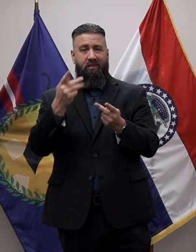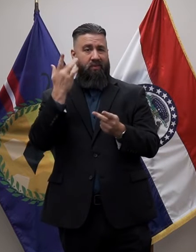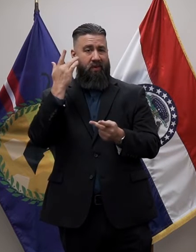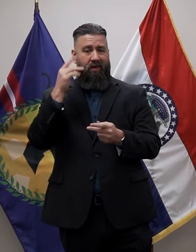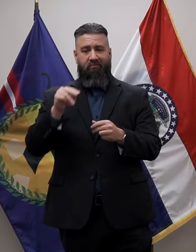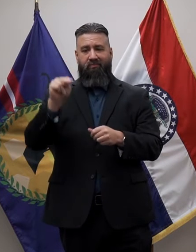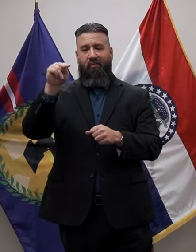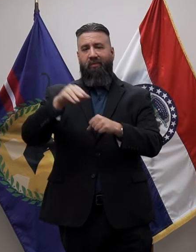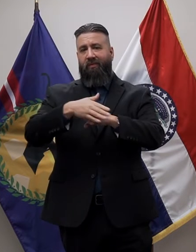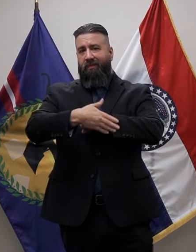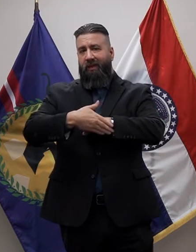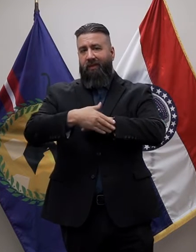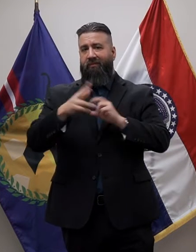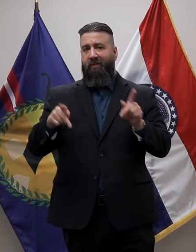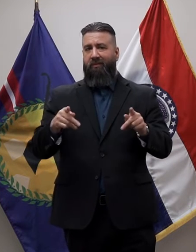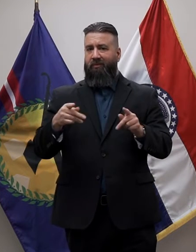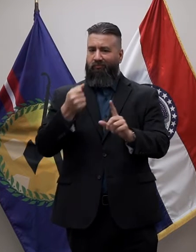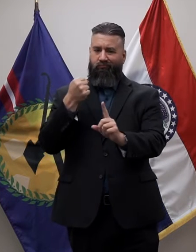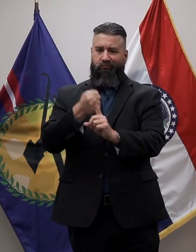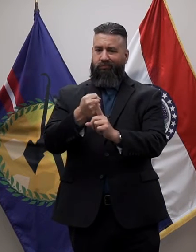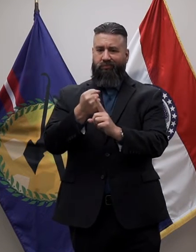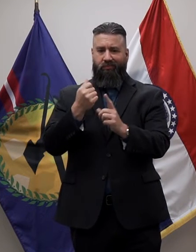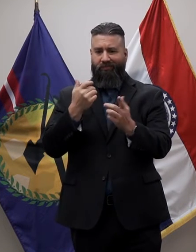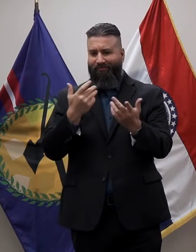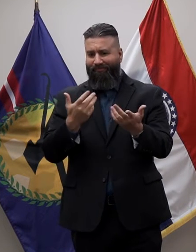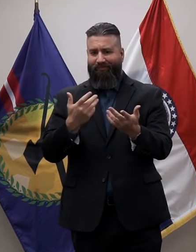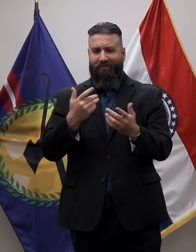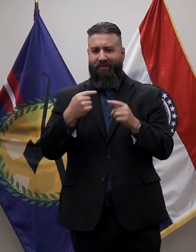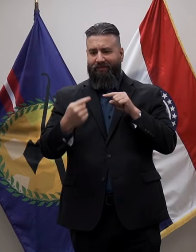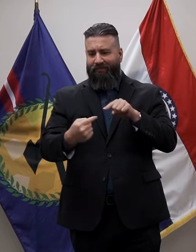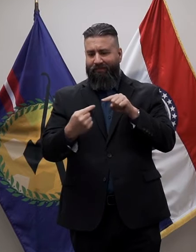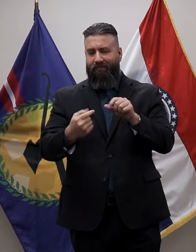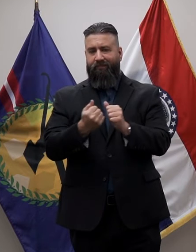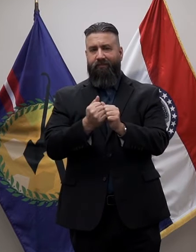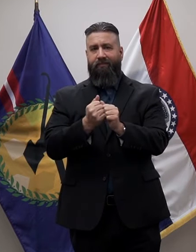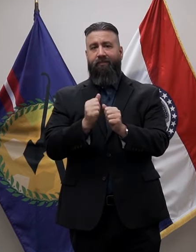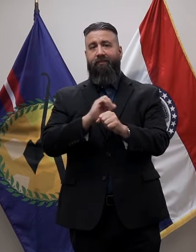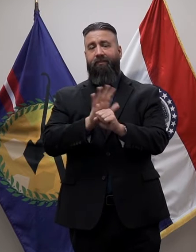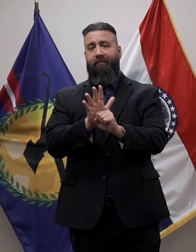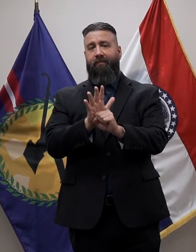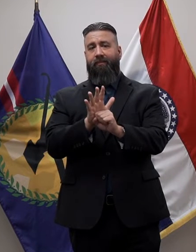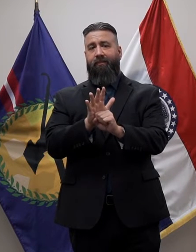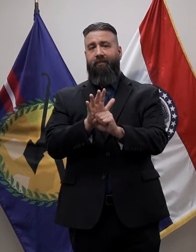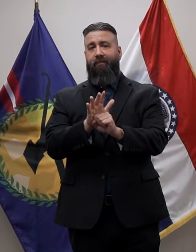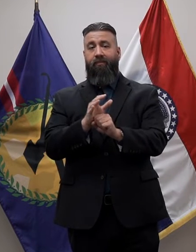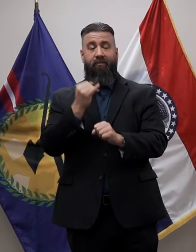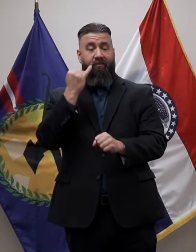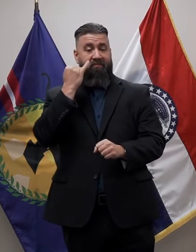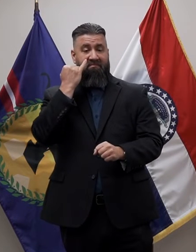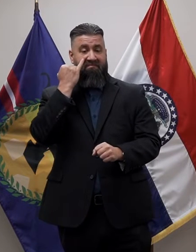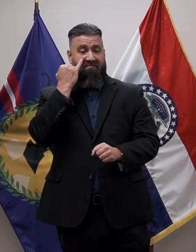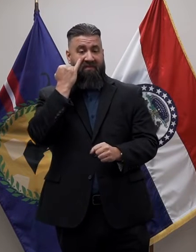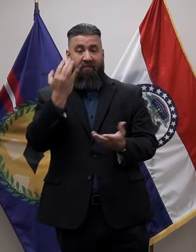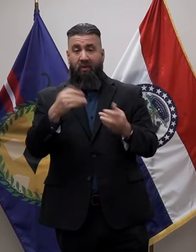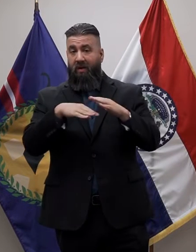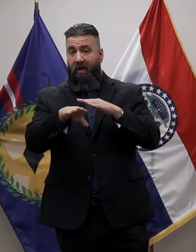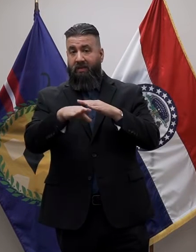by the pandemic. As far as who gets access to the test, anyone who calls